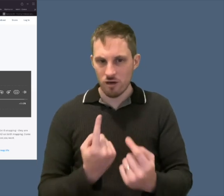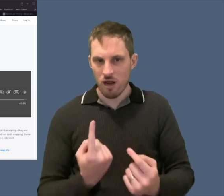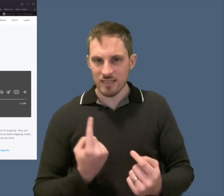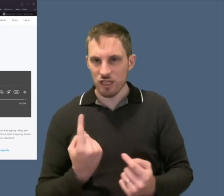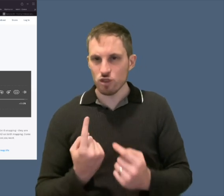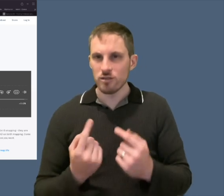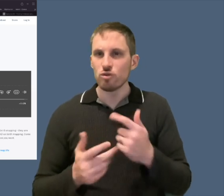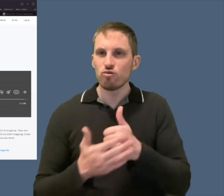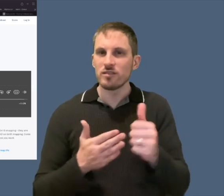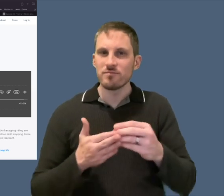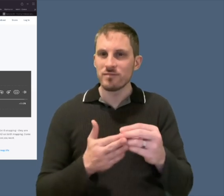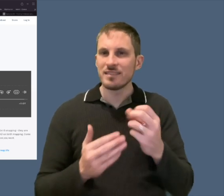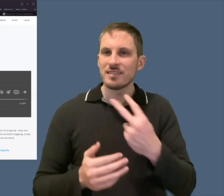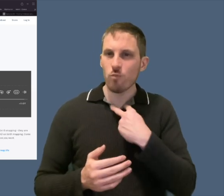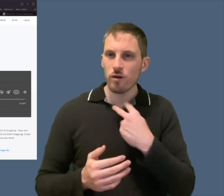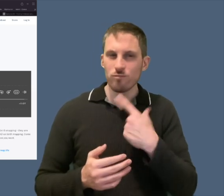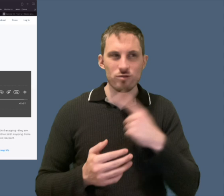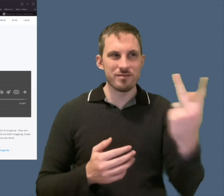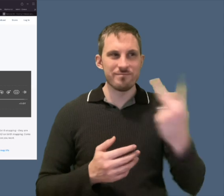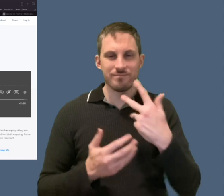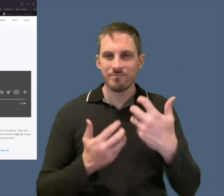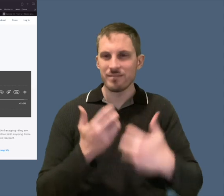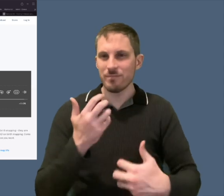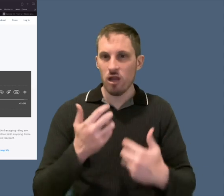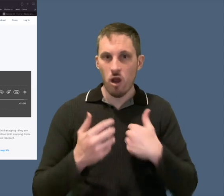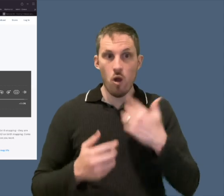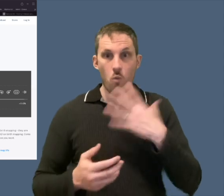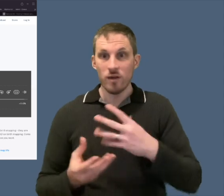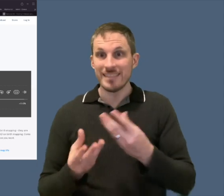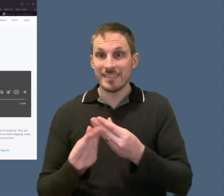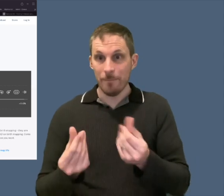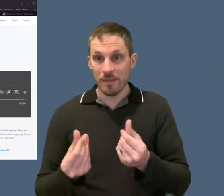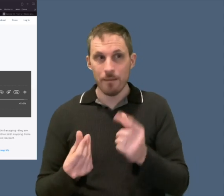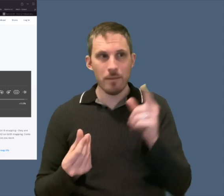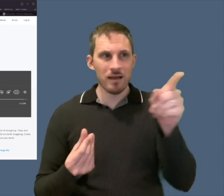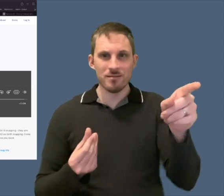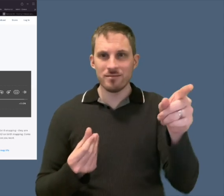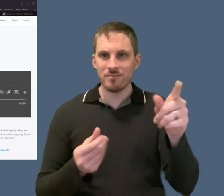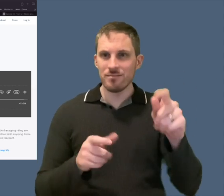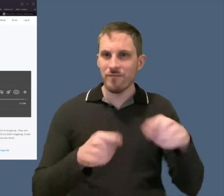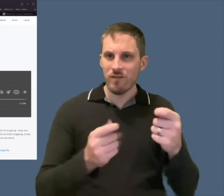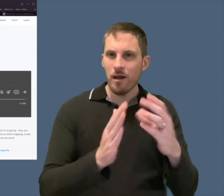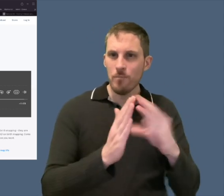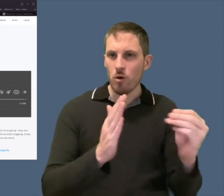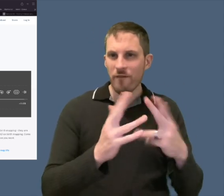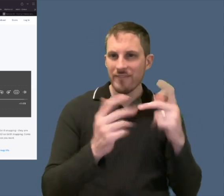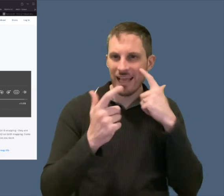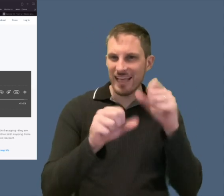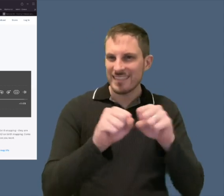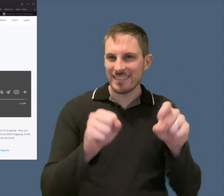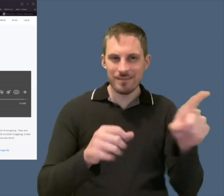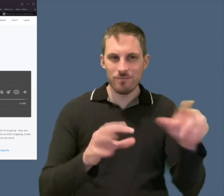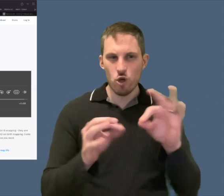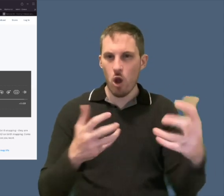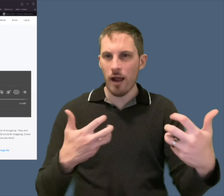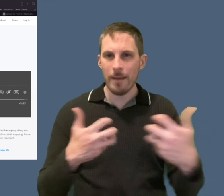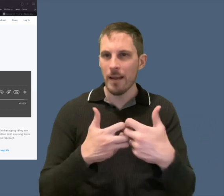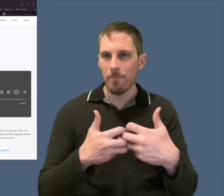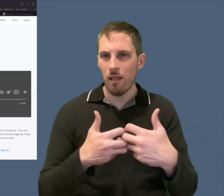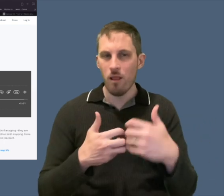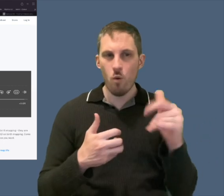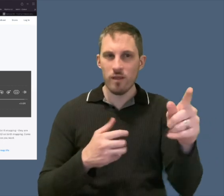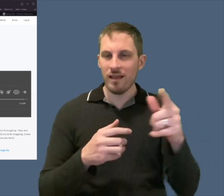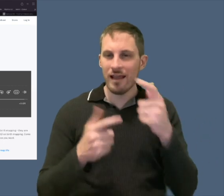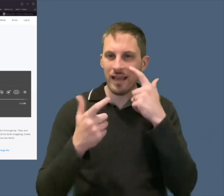oftentimes there's been a mismatch. They've wanted something that's actually not compatible with that system, or the care provider